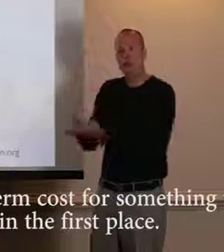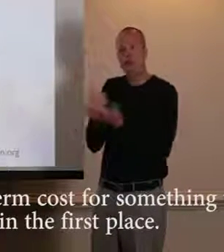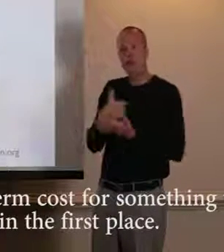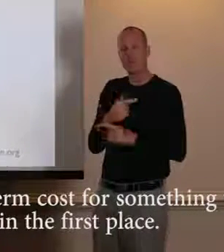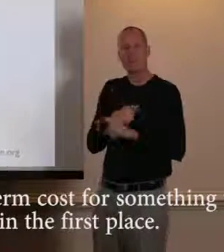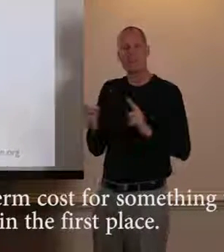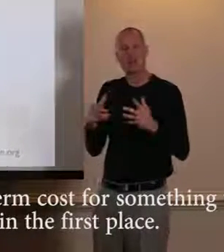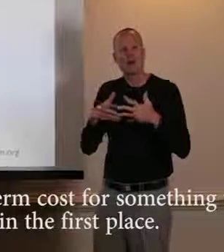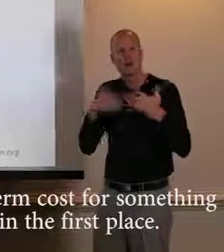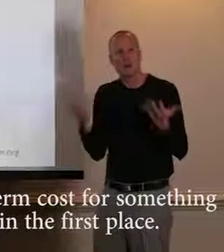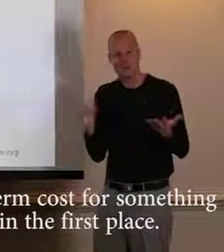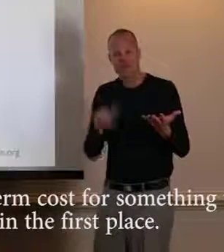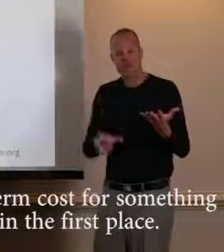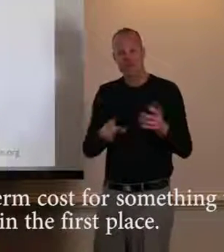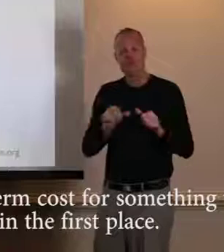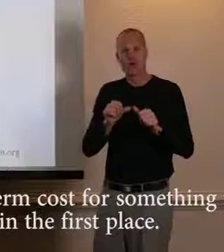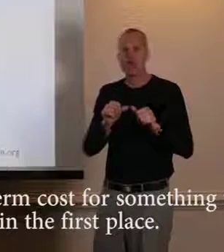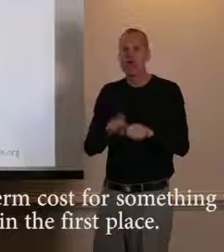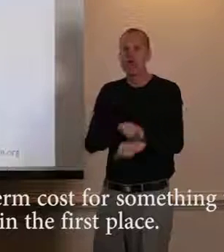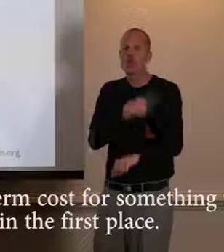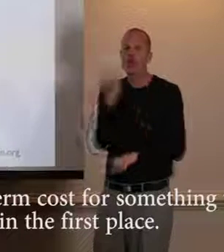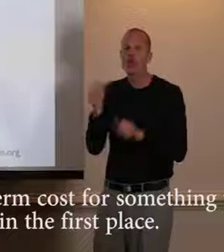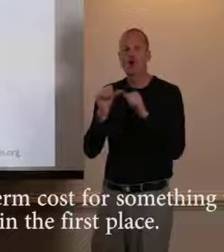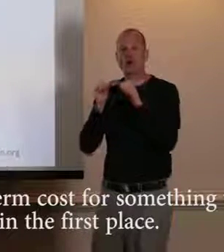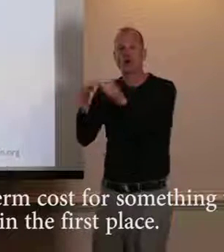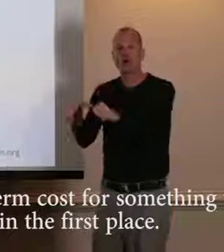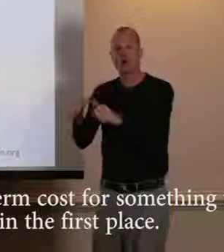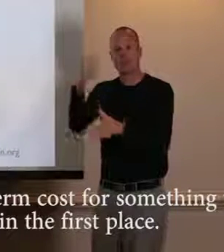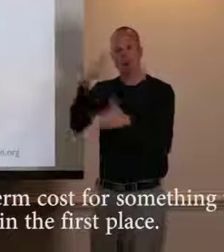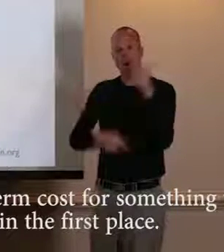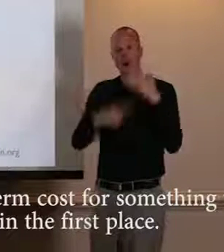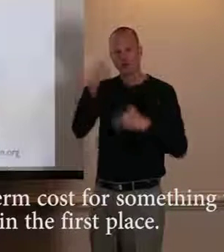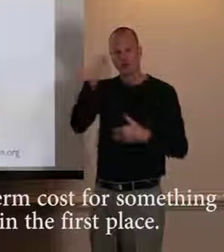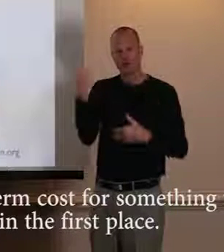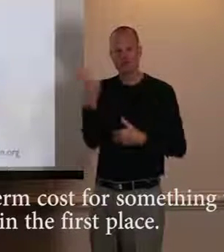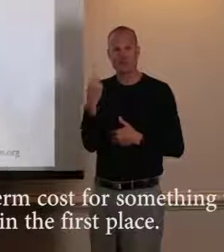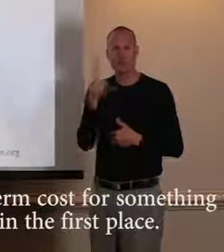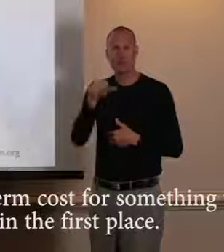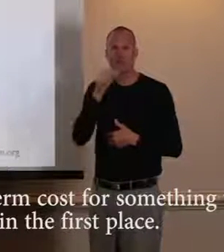very long-term cost for something that shouldn't be even happening in the first place.